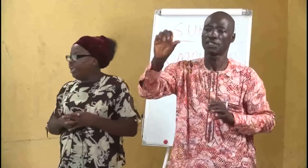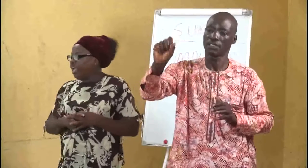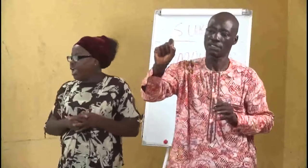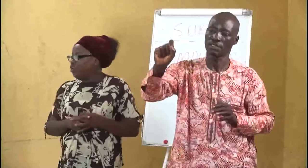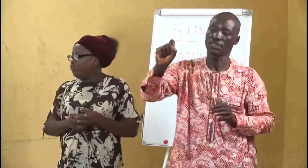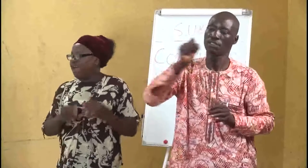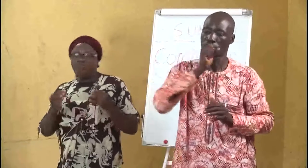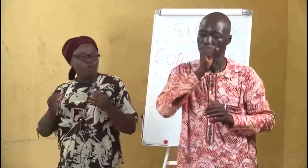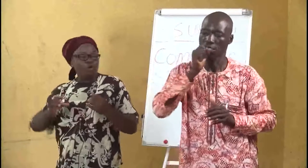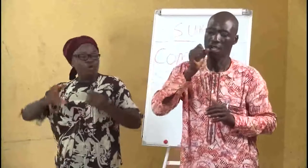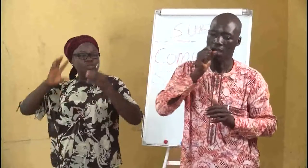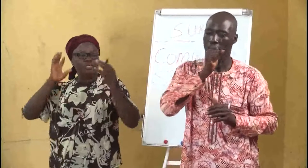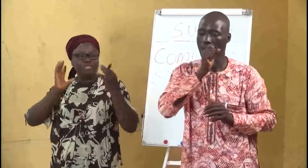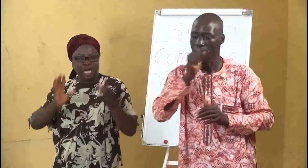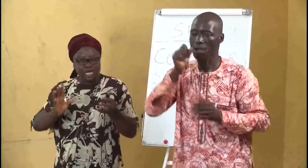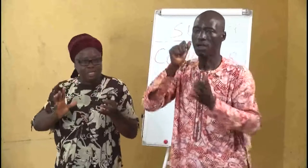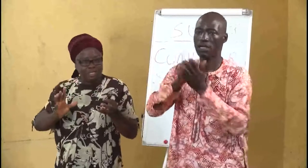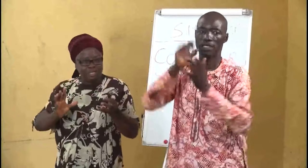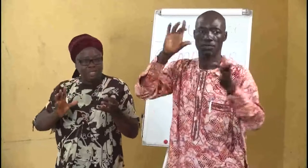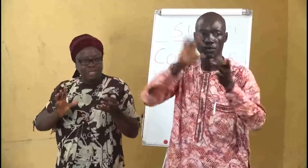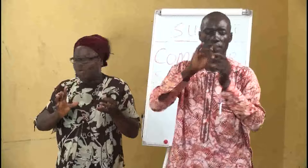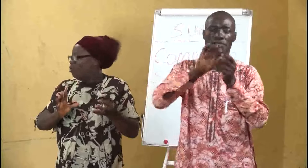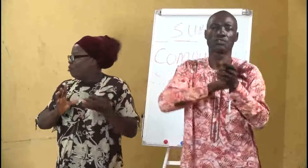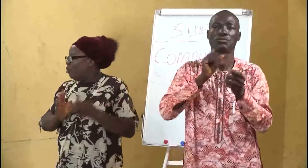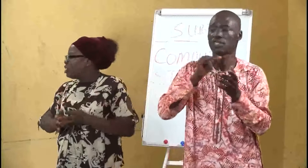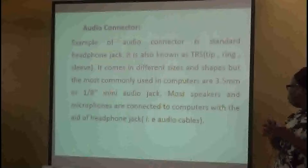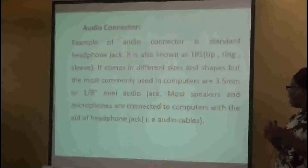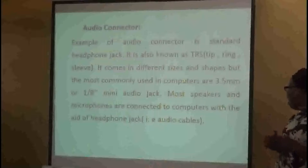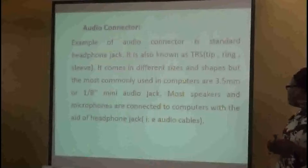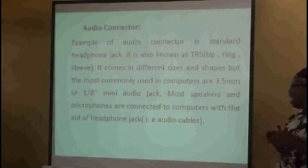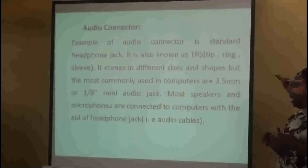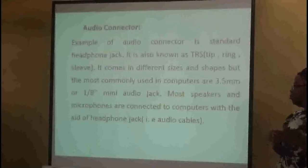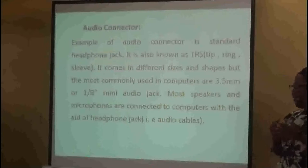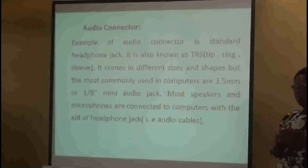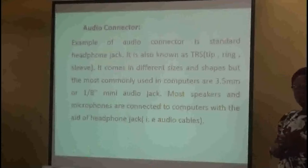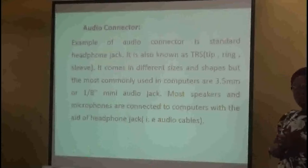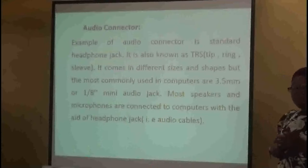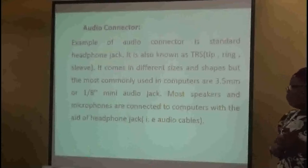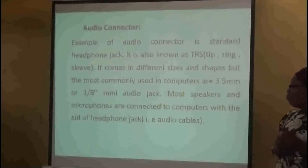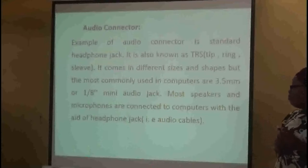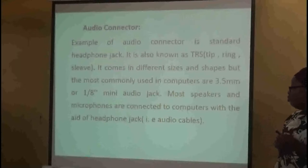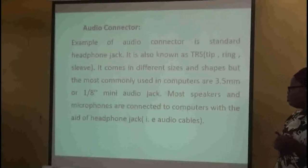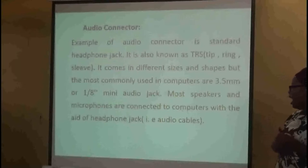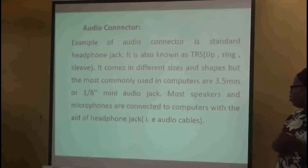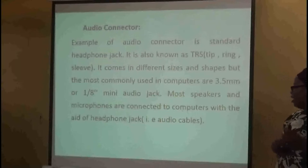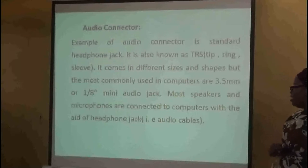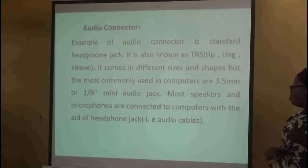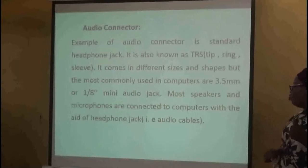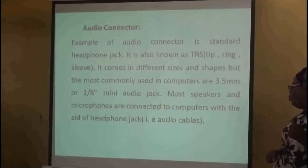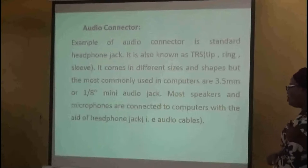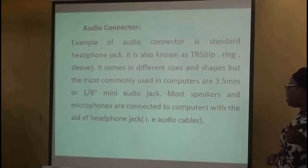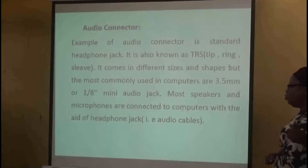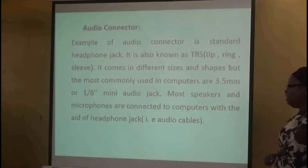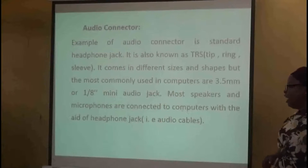the head of headphone jackets. Most speakers and microphones are connected